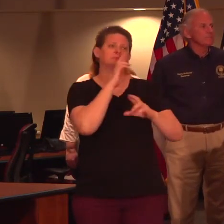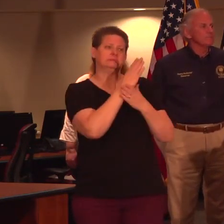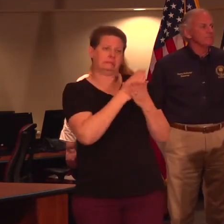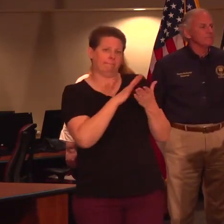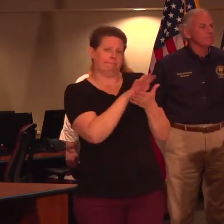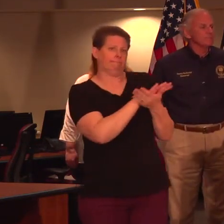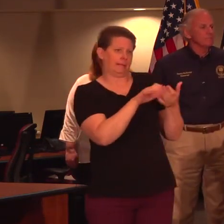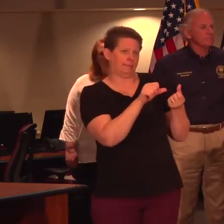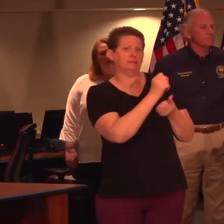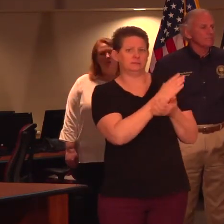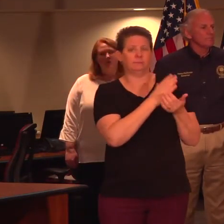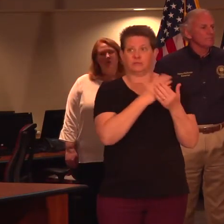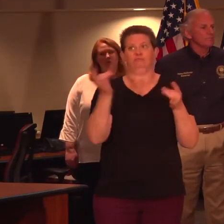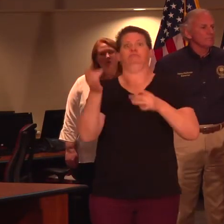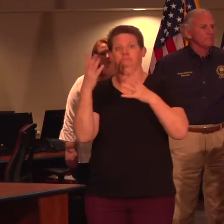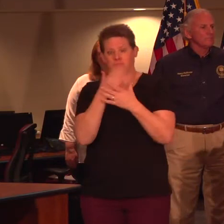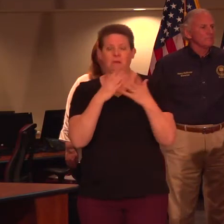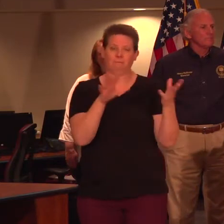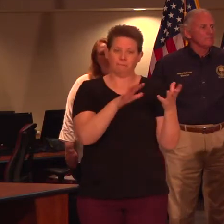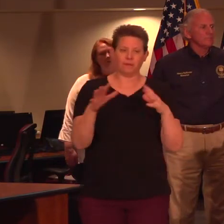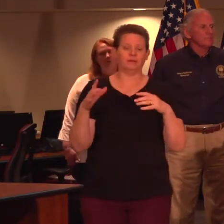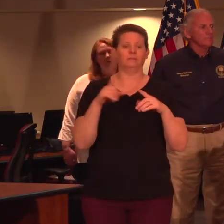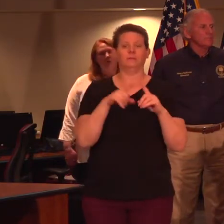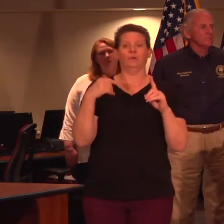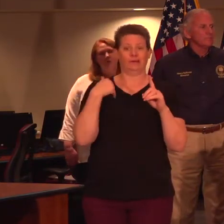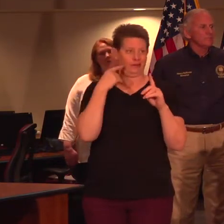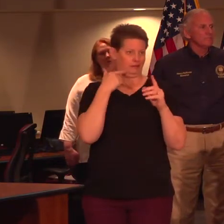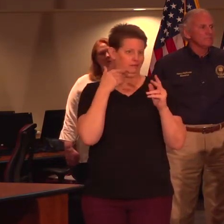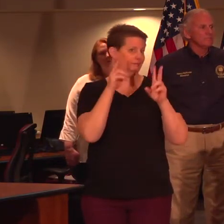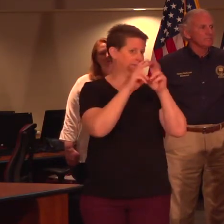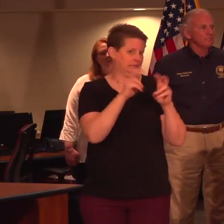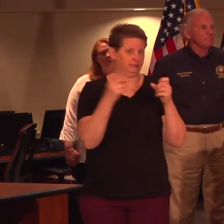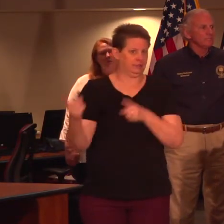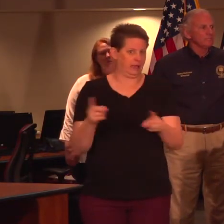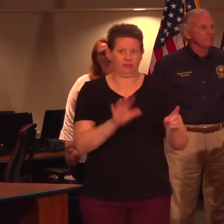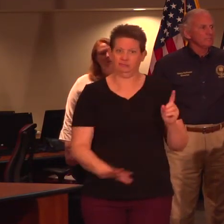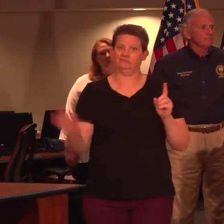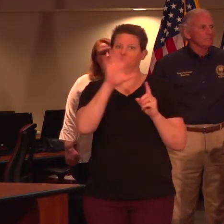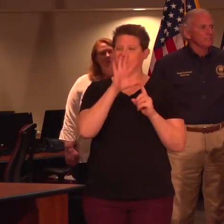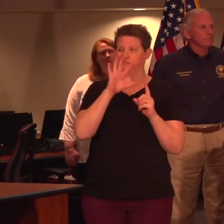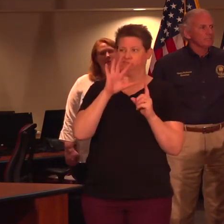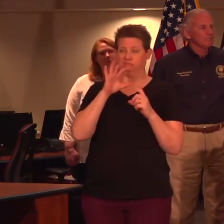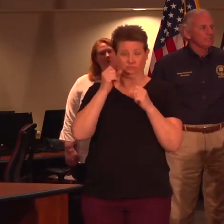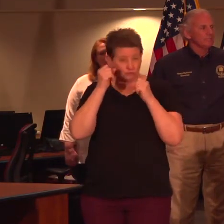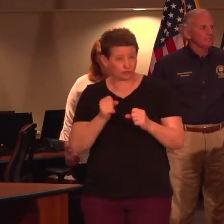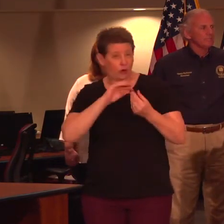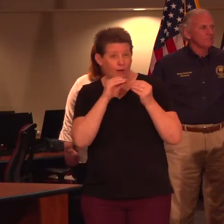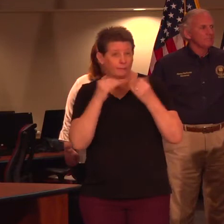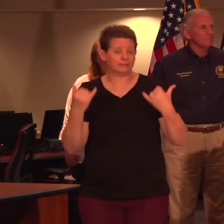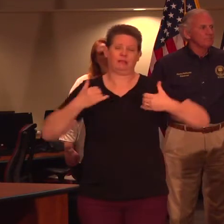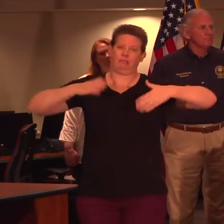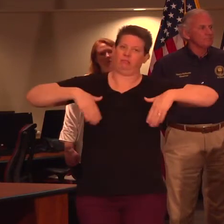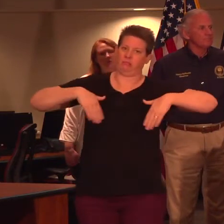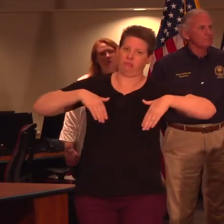course, some worse than others, but we've got damage assessments that are ongoing and don't have a lot of really good figures right now, but we